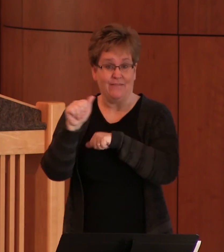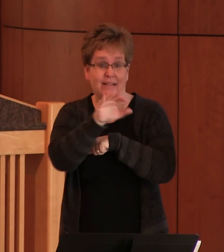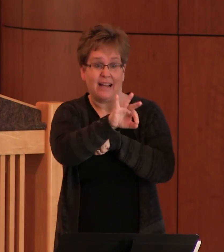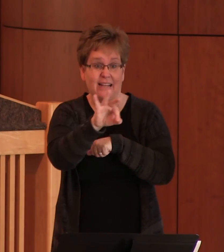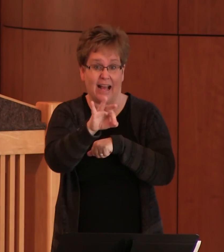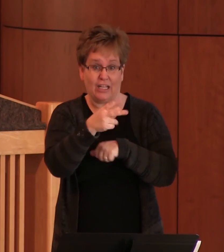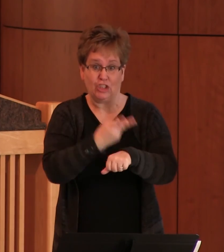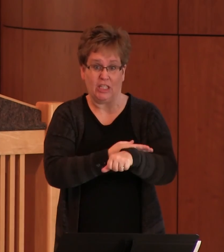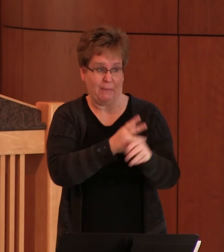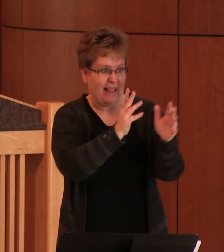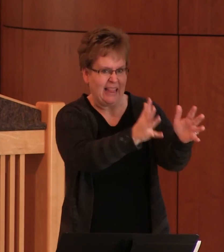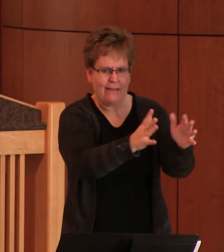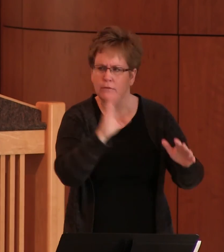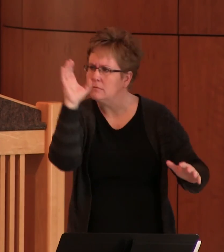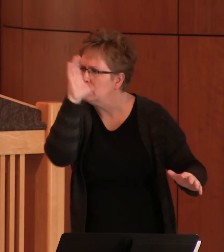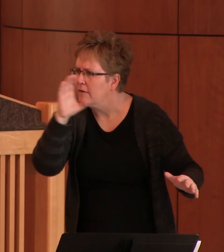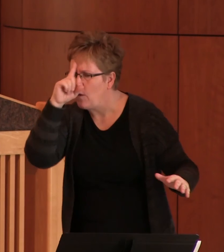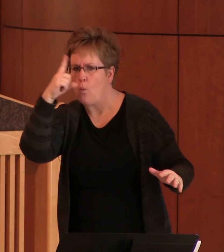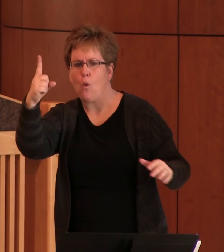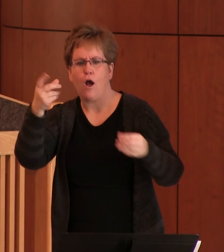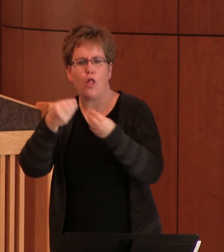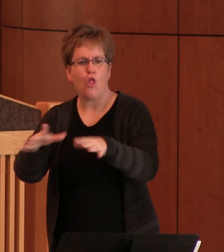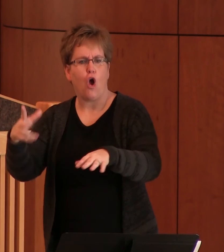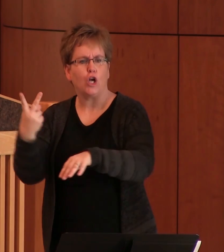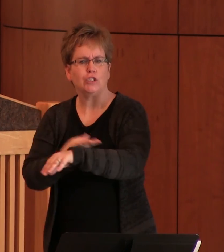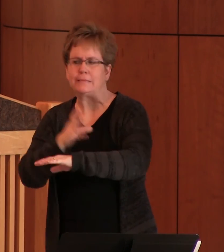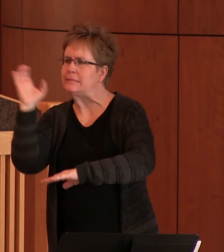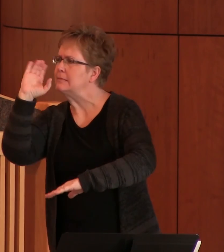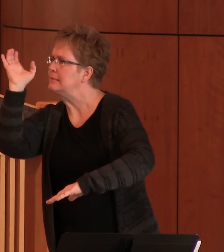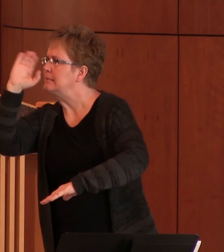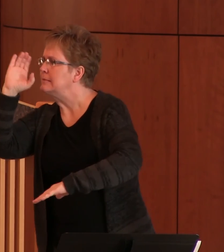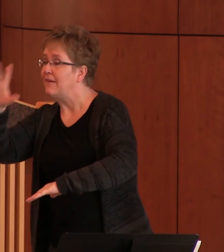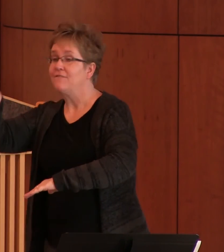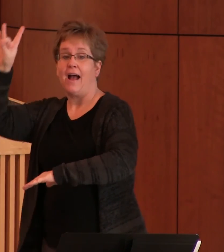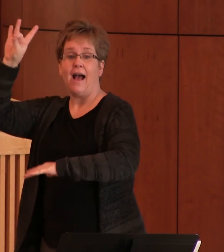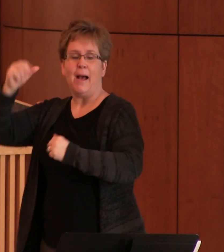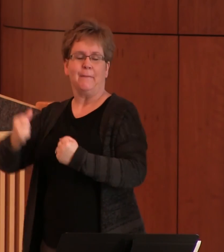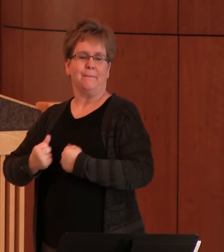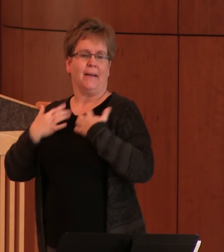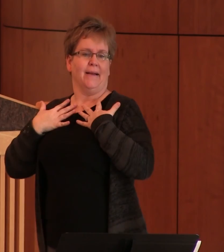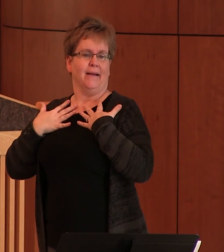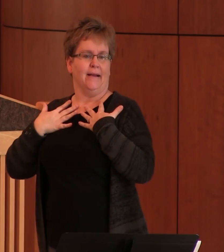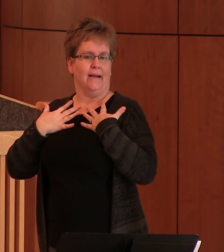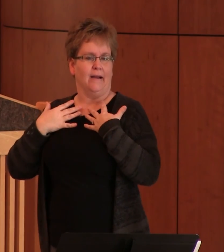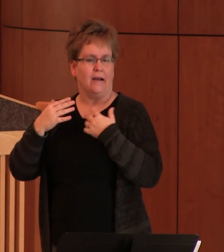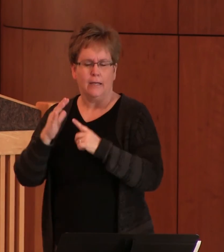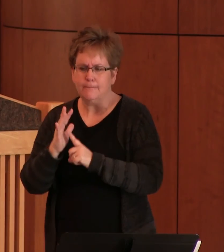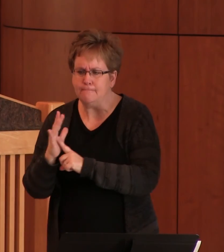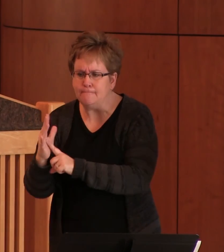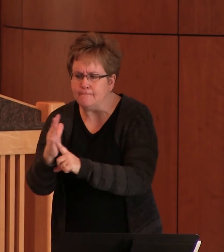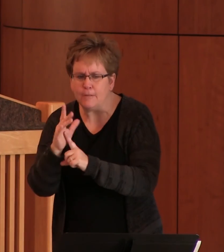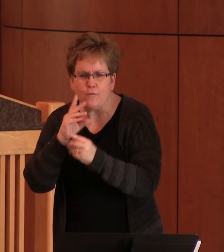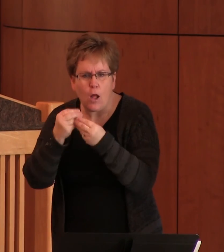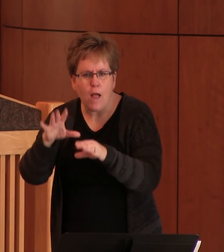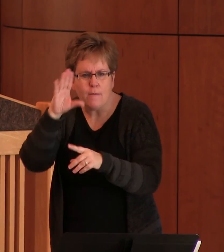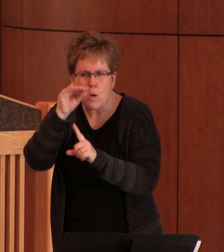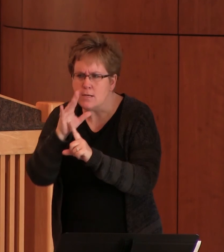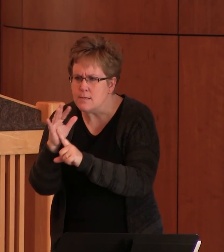99 to go search for the one who is lost. Or lights a lamp to search all night for her lost coin.